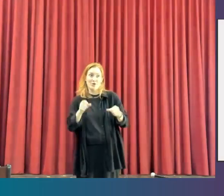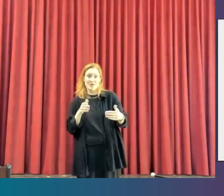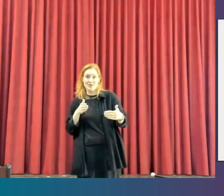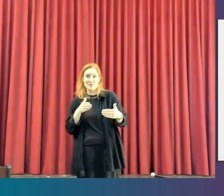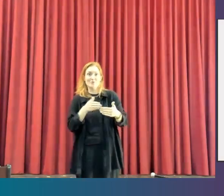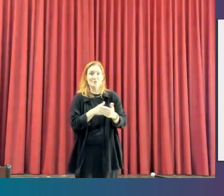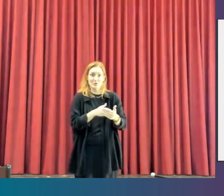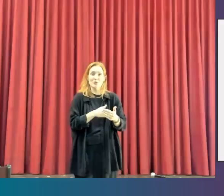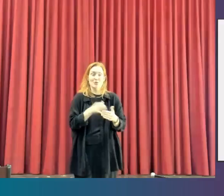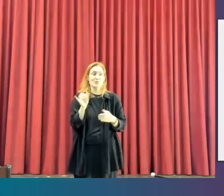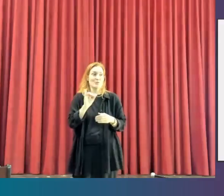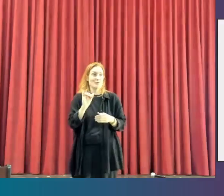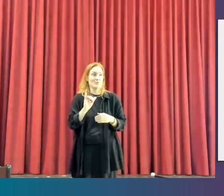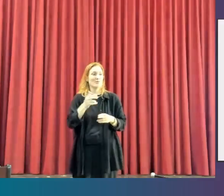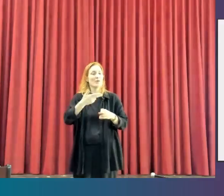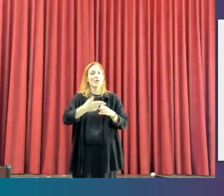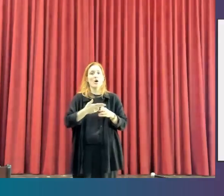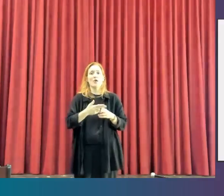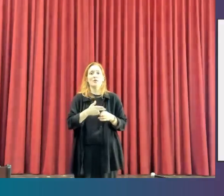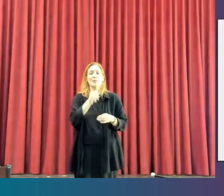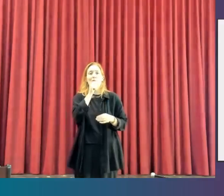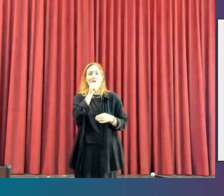right of action.